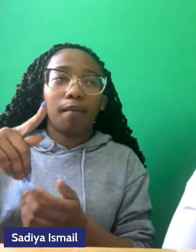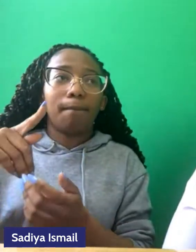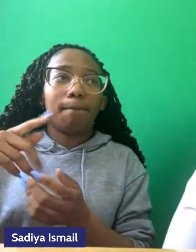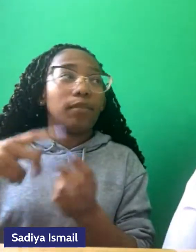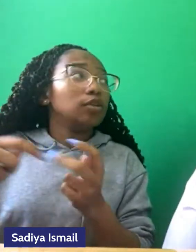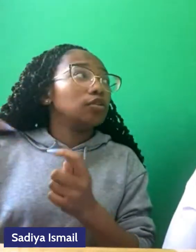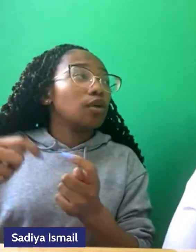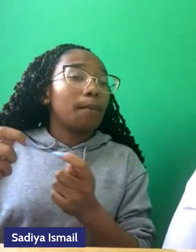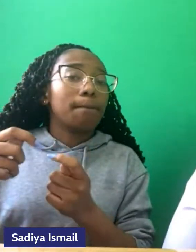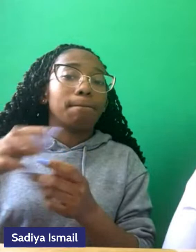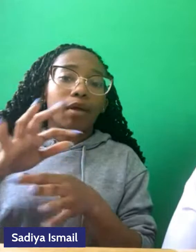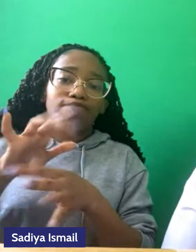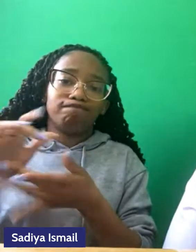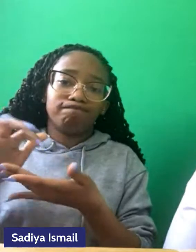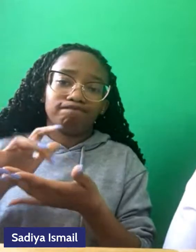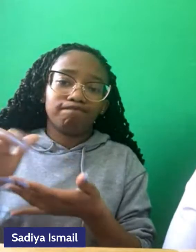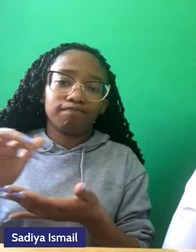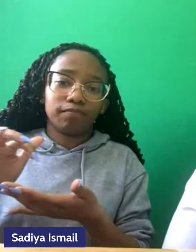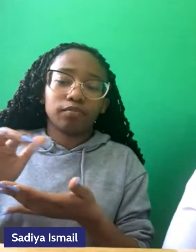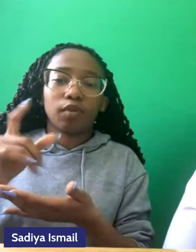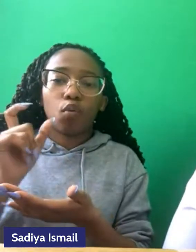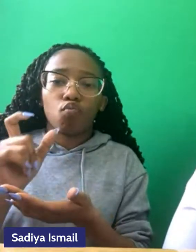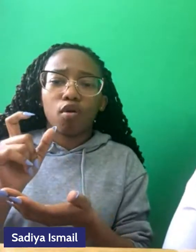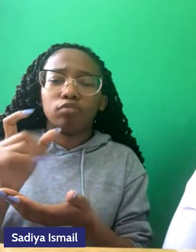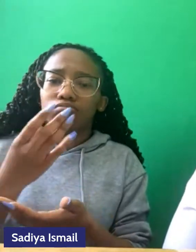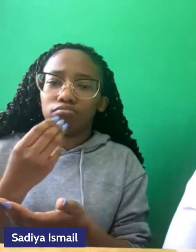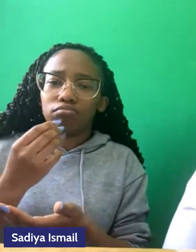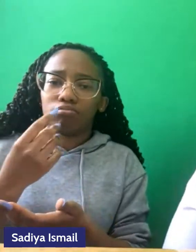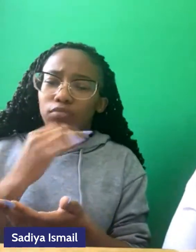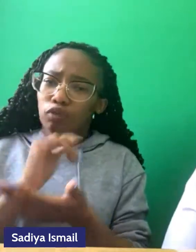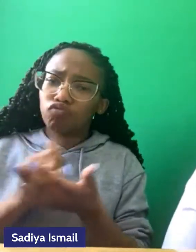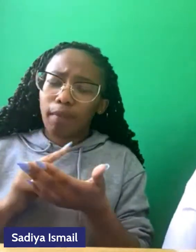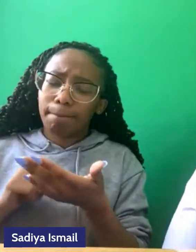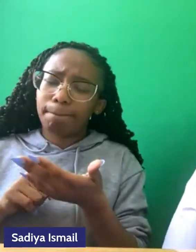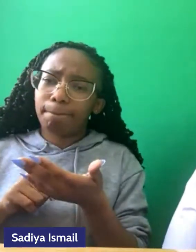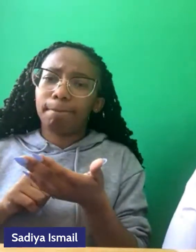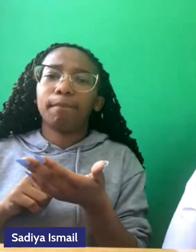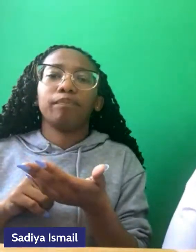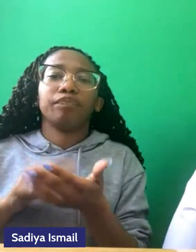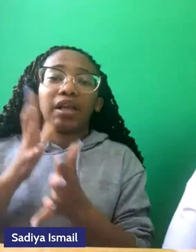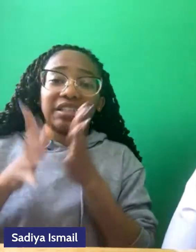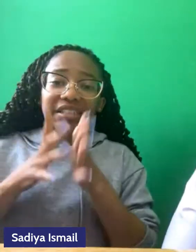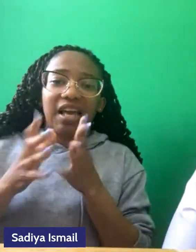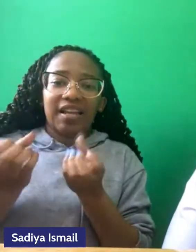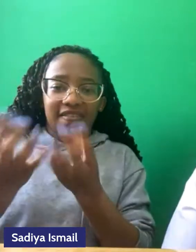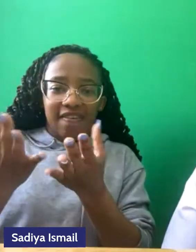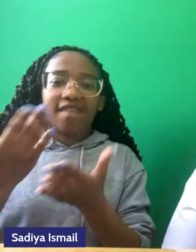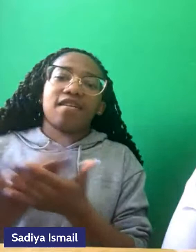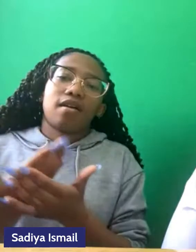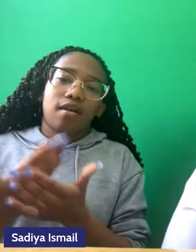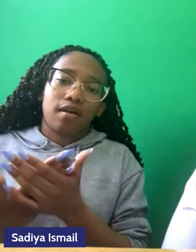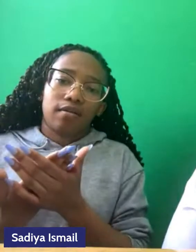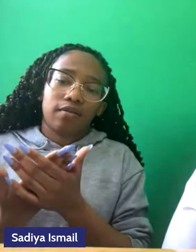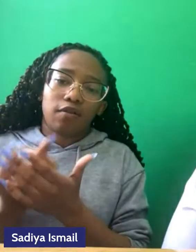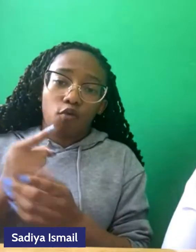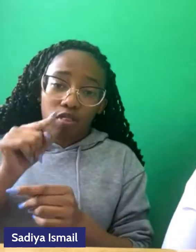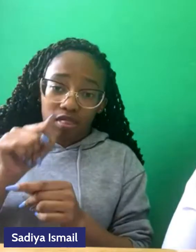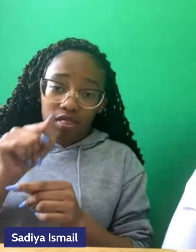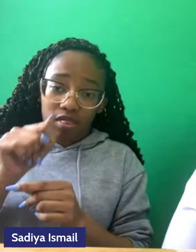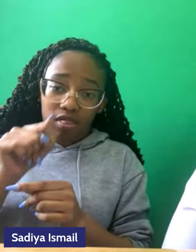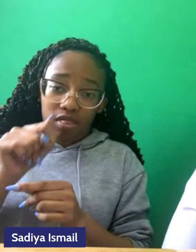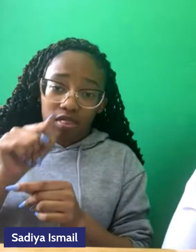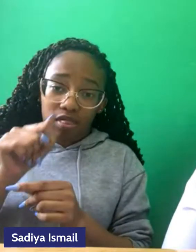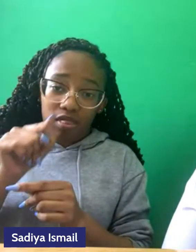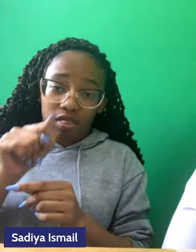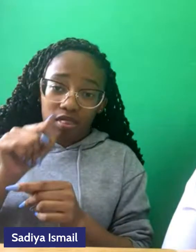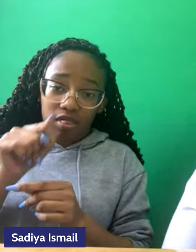you just type up a word on there, and there is signs for that specific word. So I think